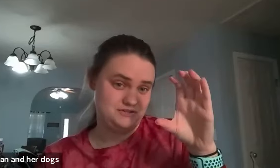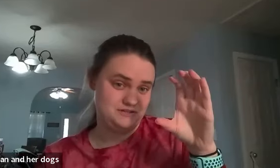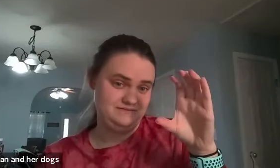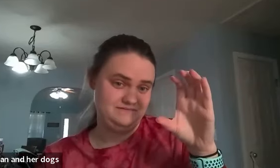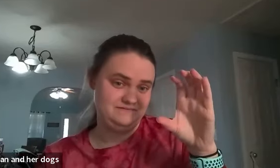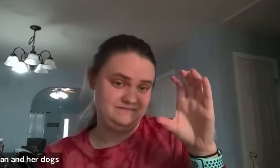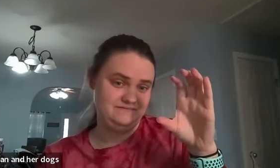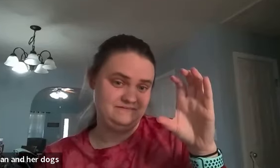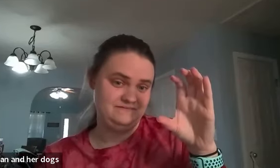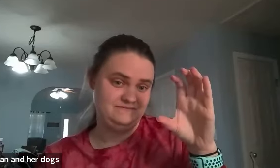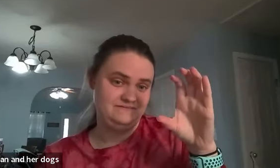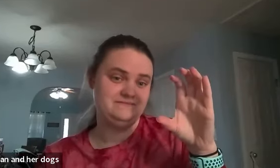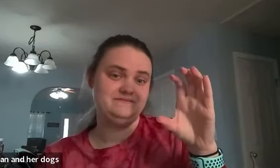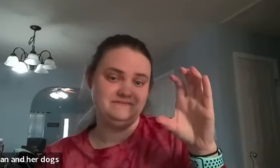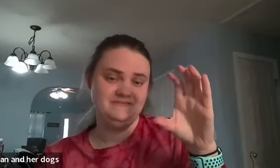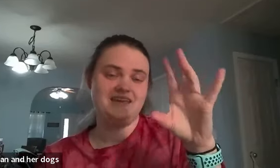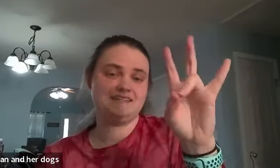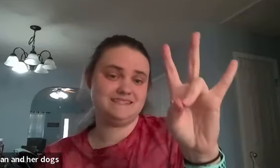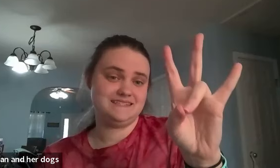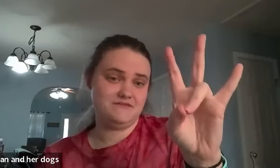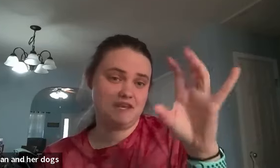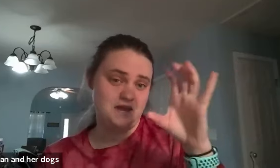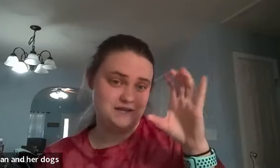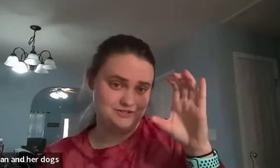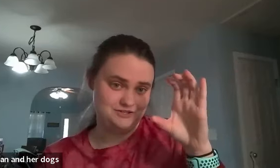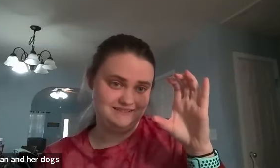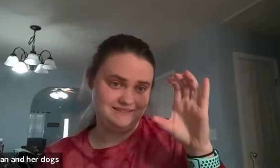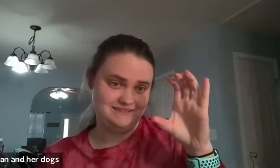600. Mm-hmm. 700,